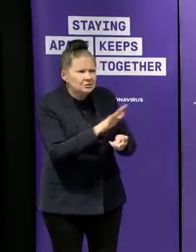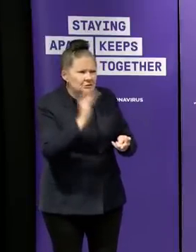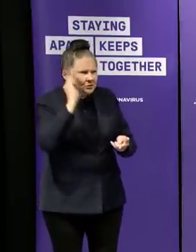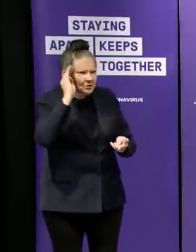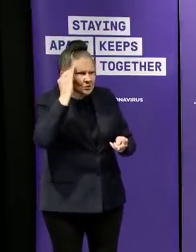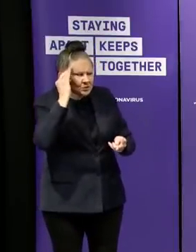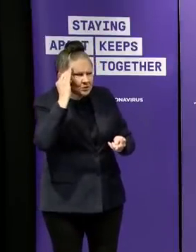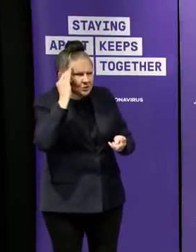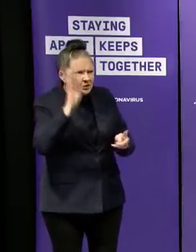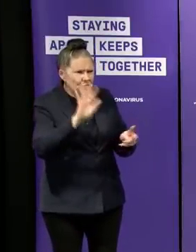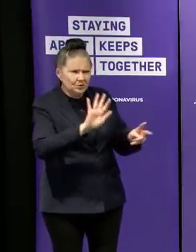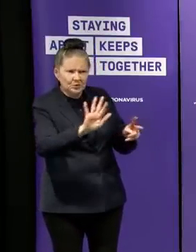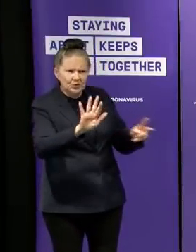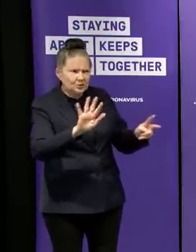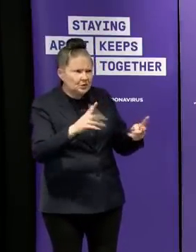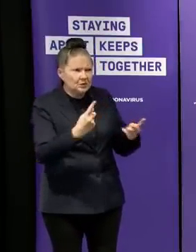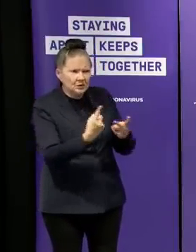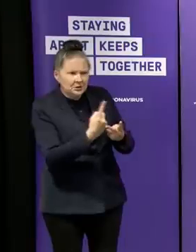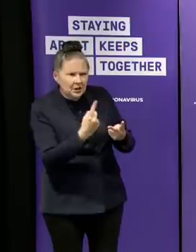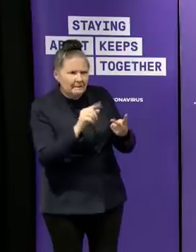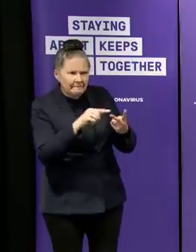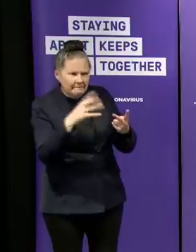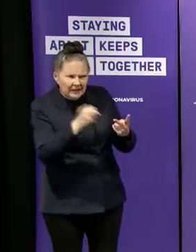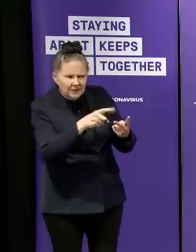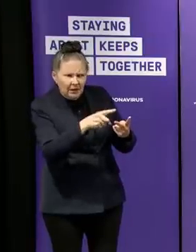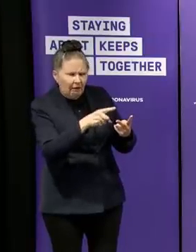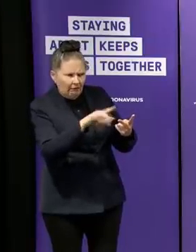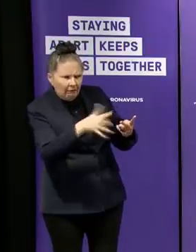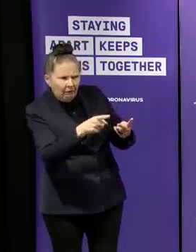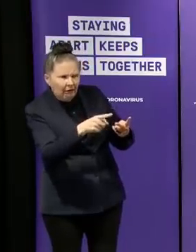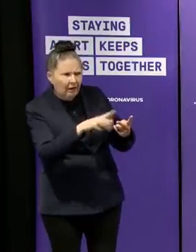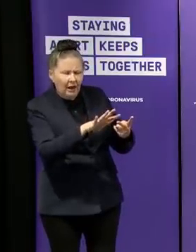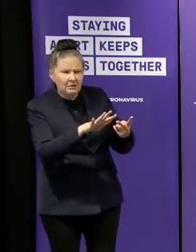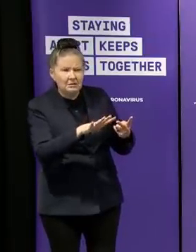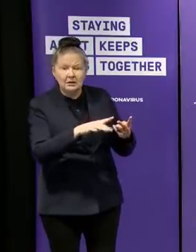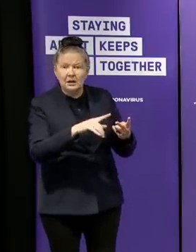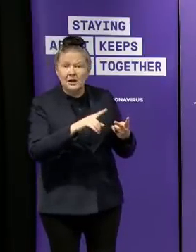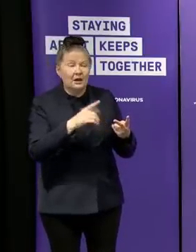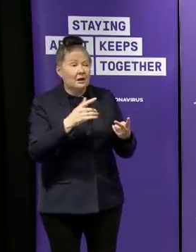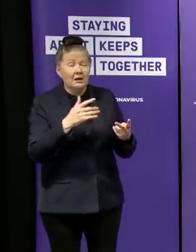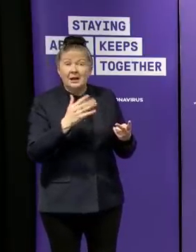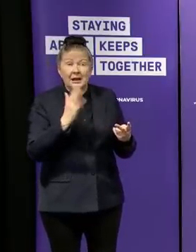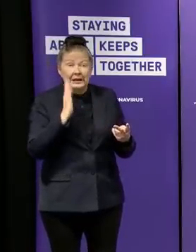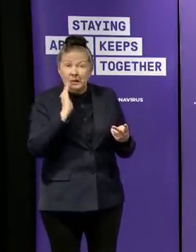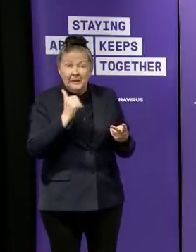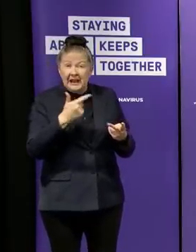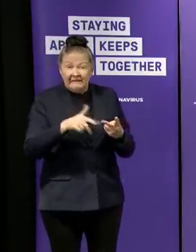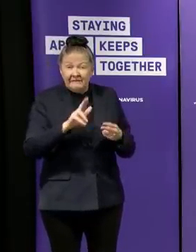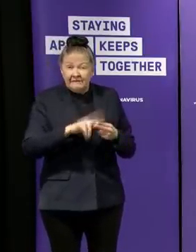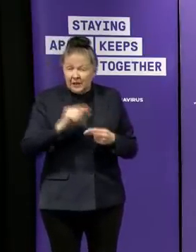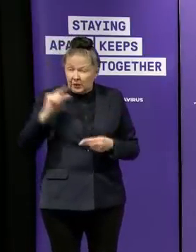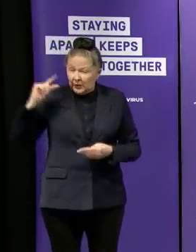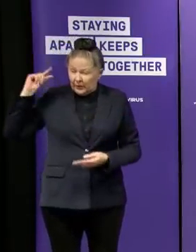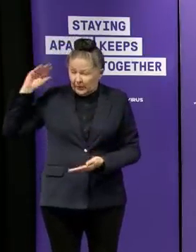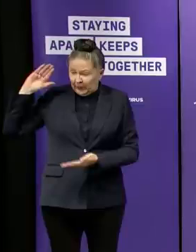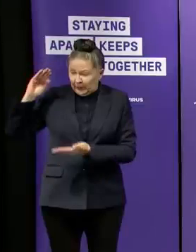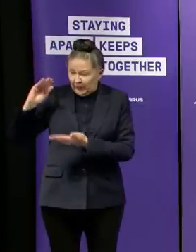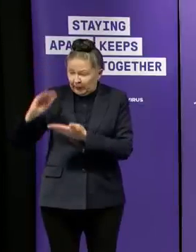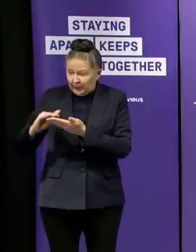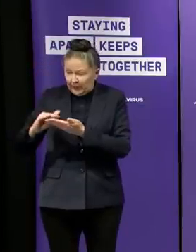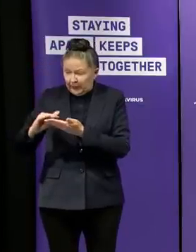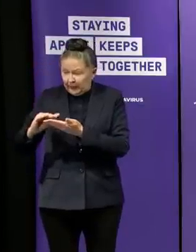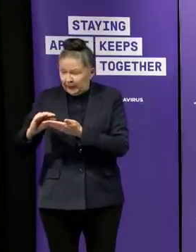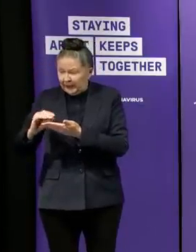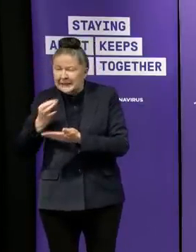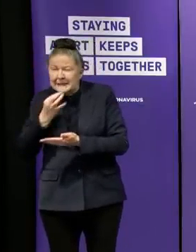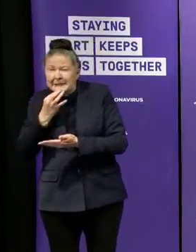vigilant around COVID-safe planning, the need to, even if it fades to very, very low levels, it's still here, it's still with